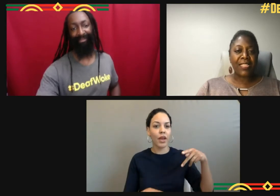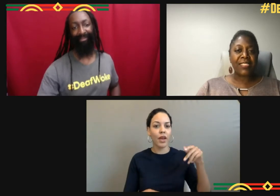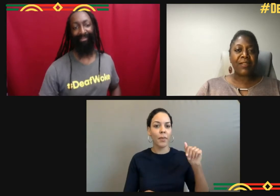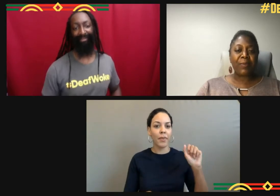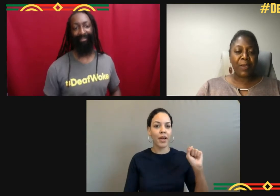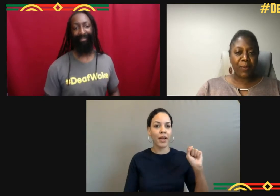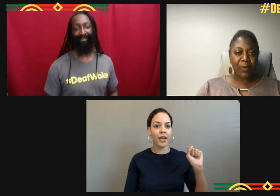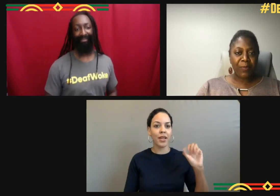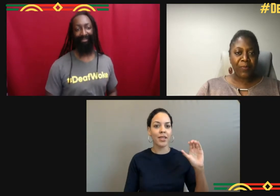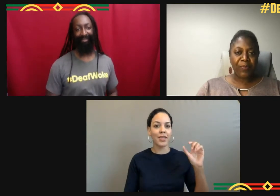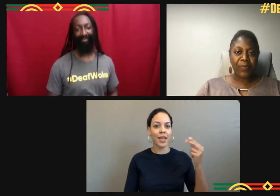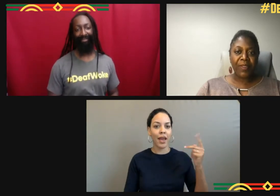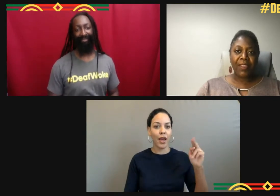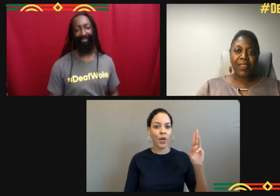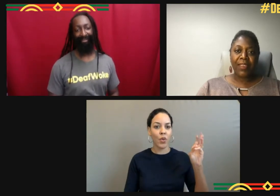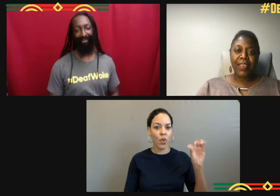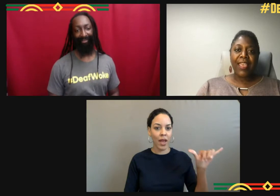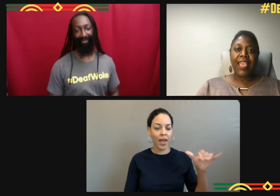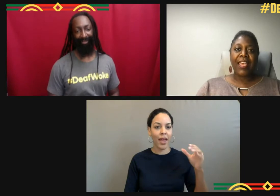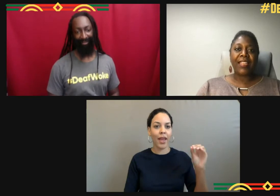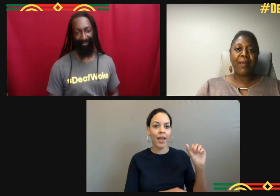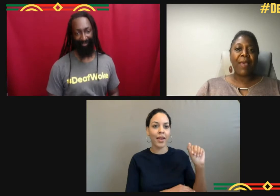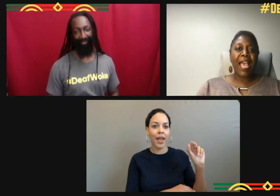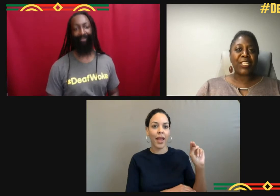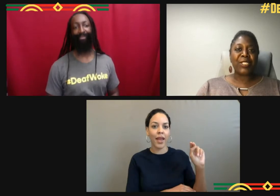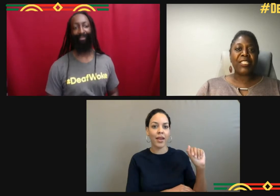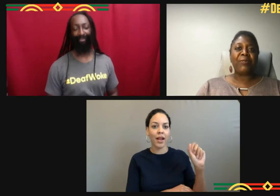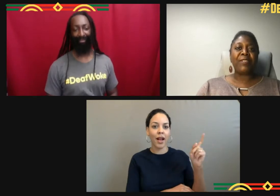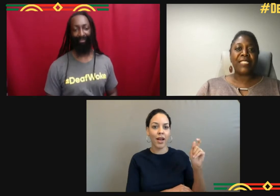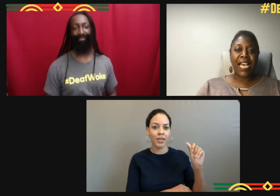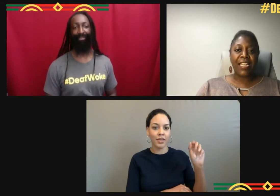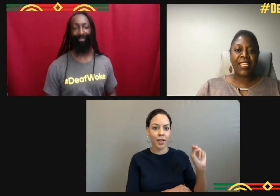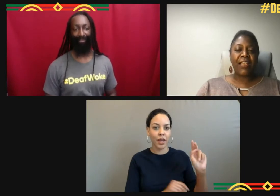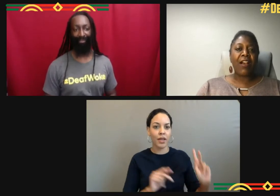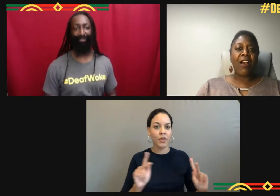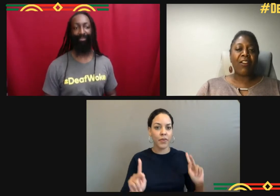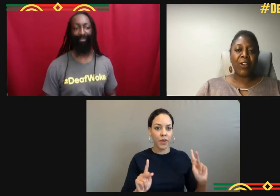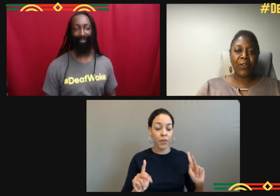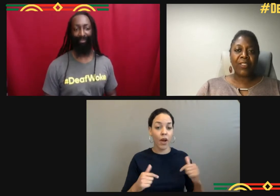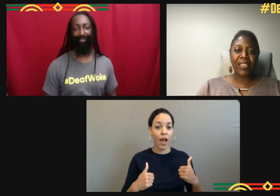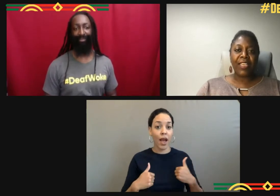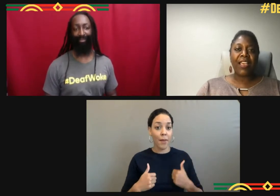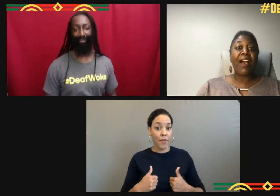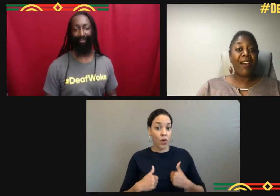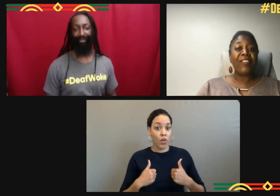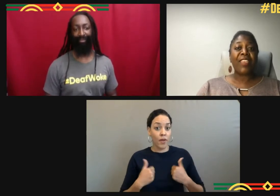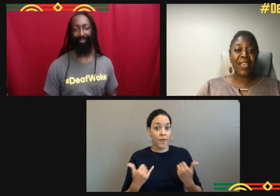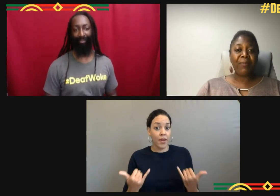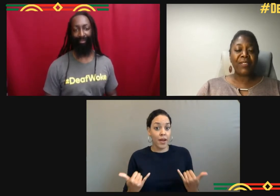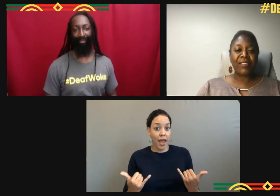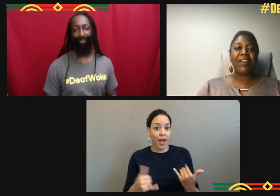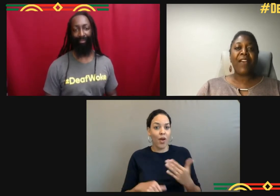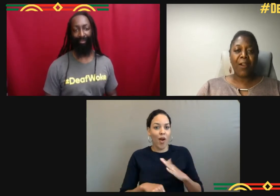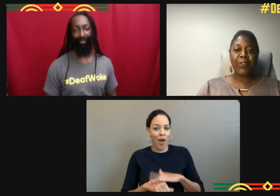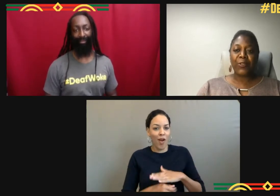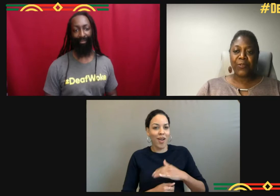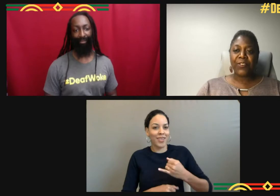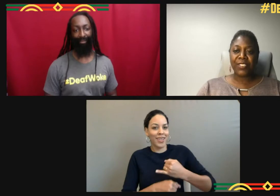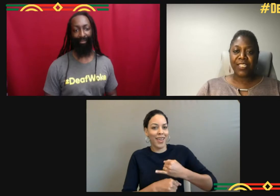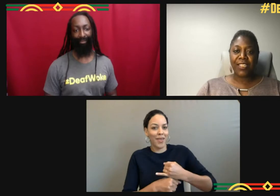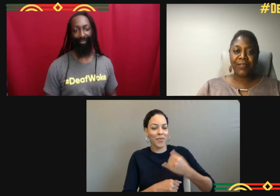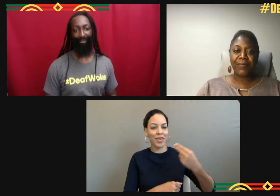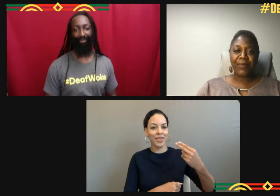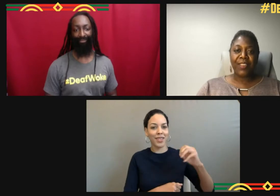and Anacostian people. And I'm actually residing currently on the campus of